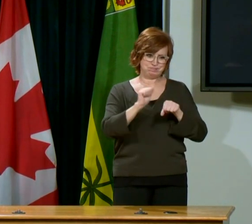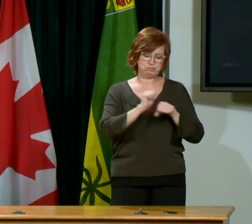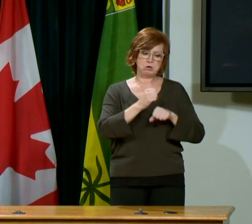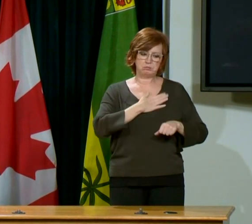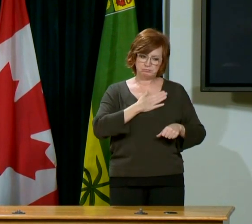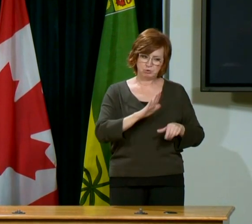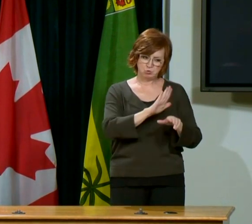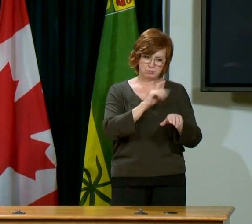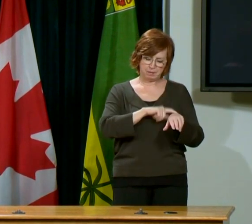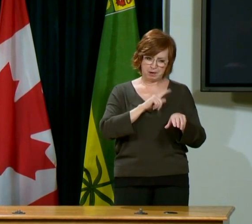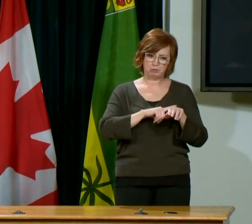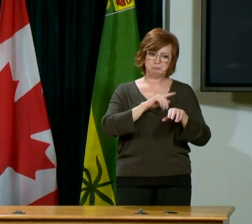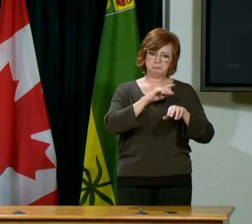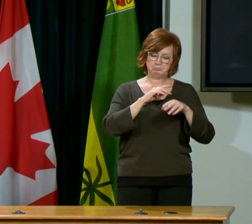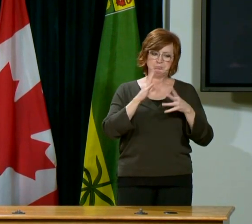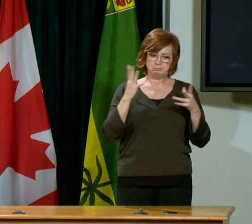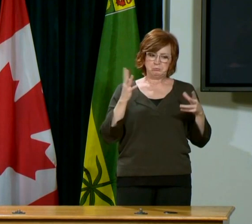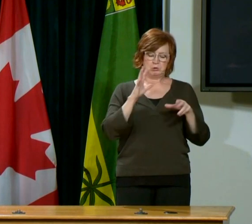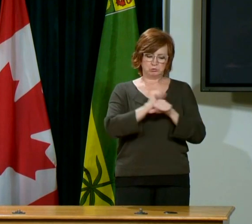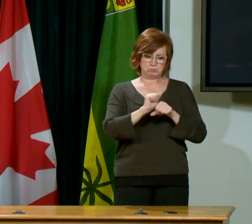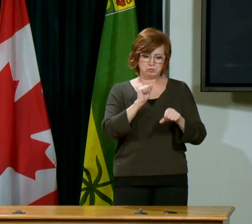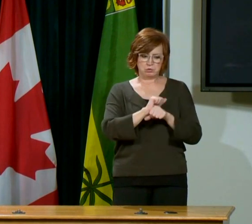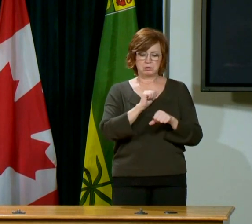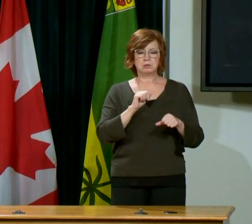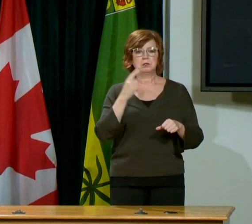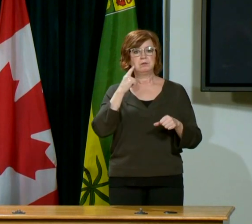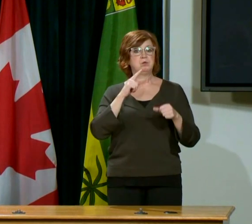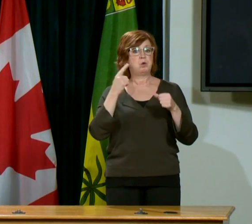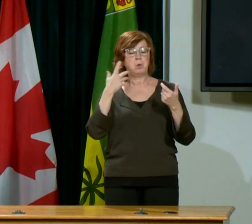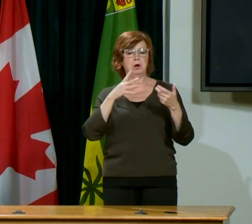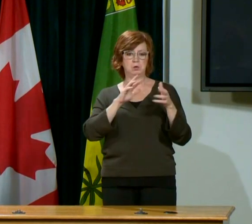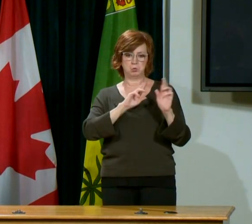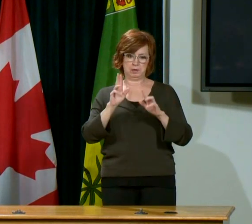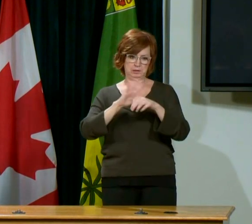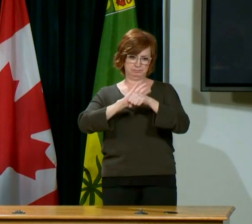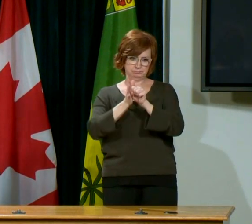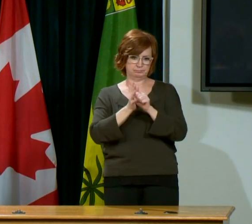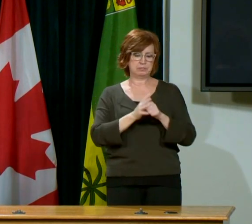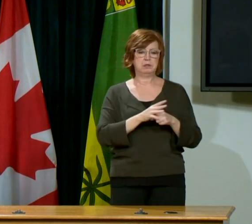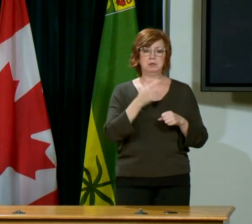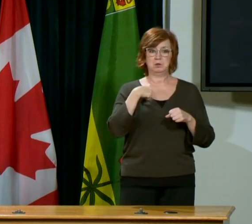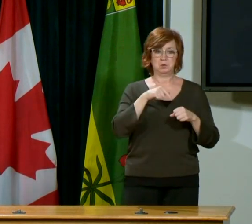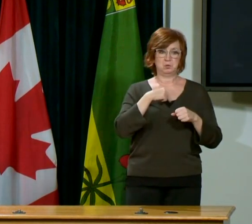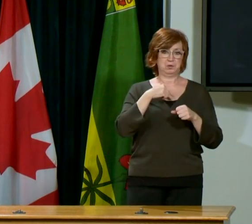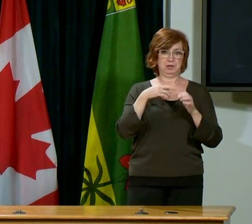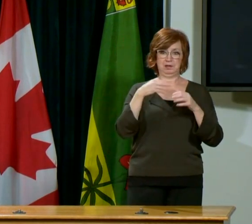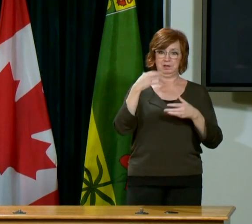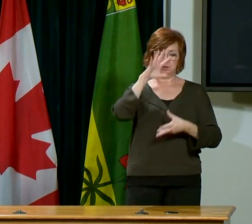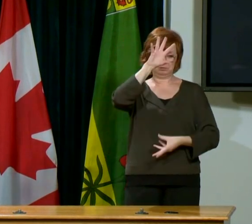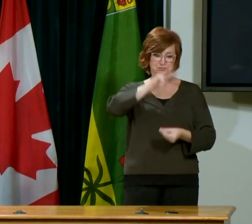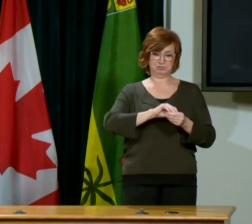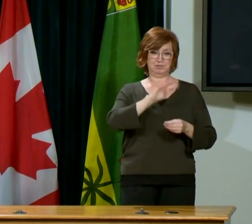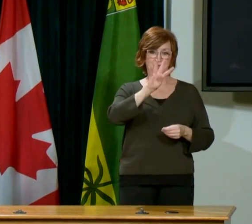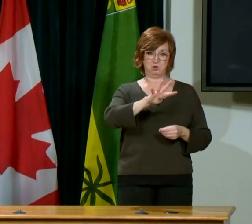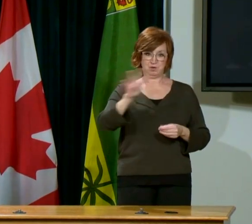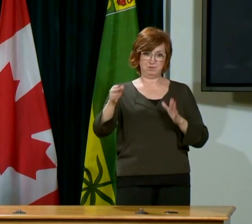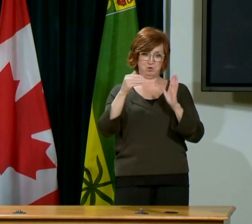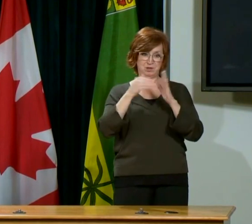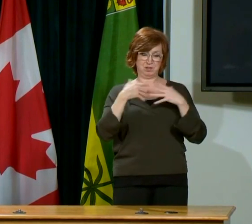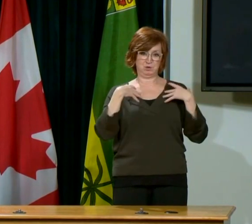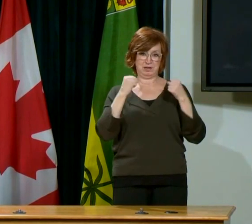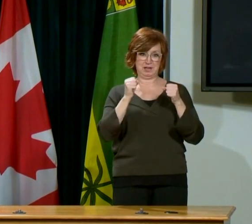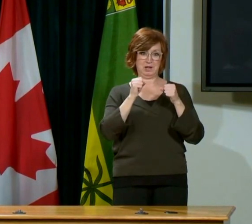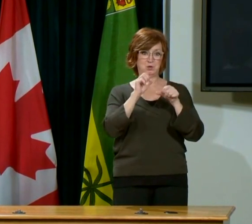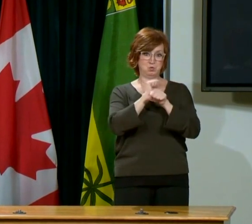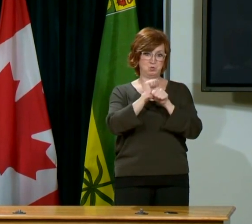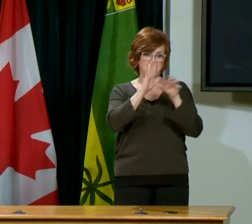COVID-19. As you know, we represent a SHA team of over 44,000 healthcare workers, and we're very proud of the work that they've